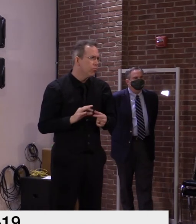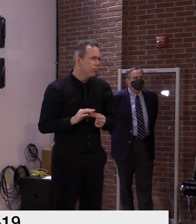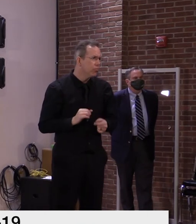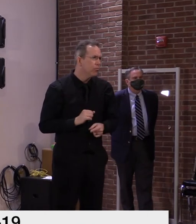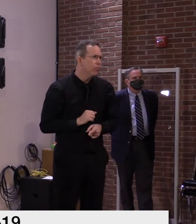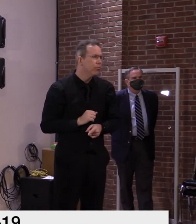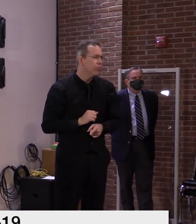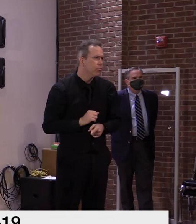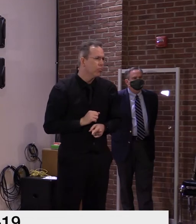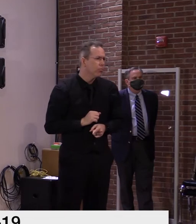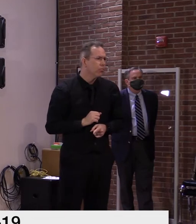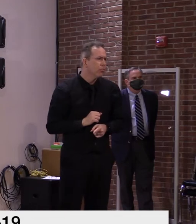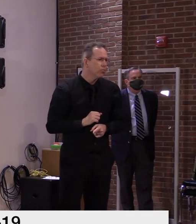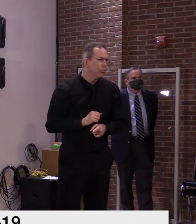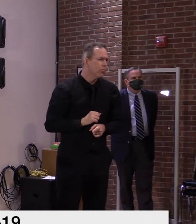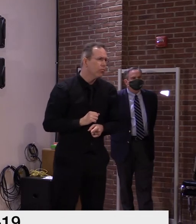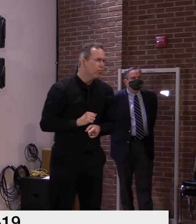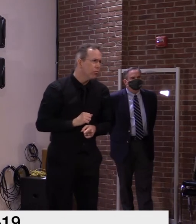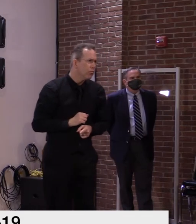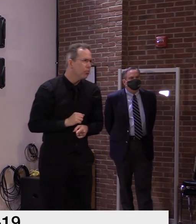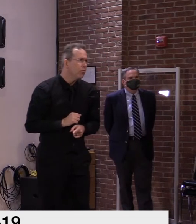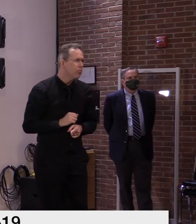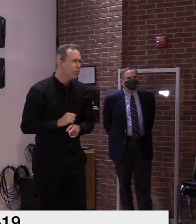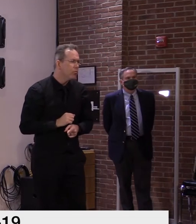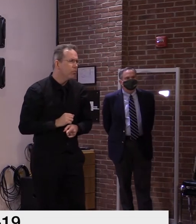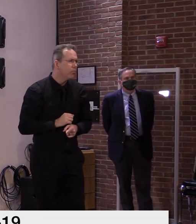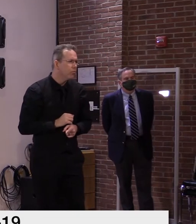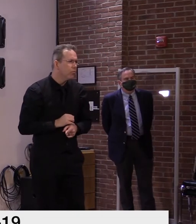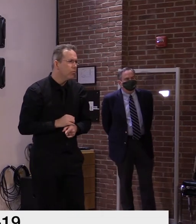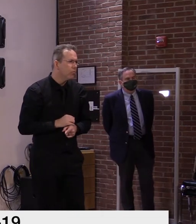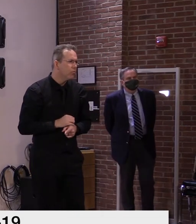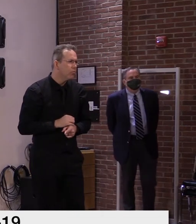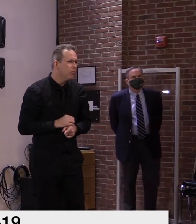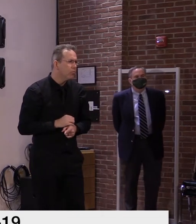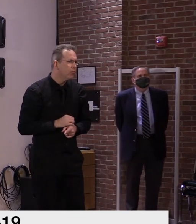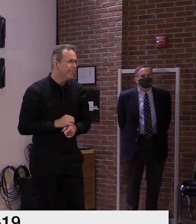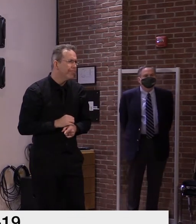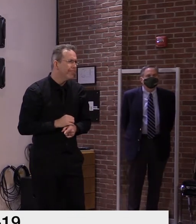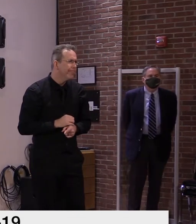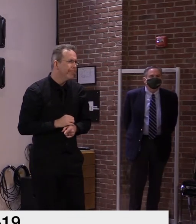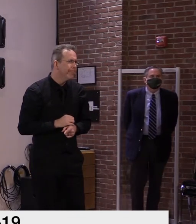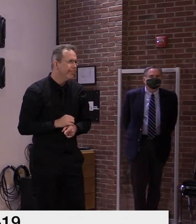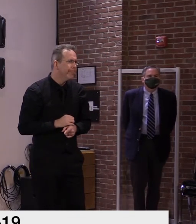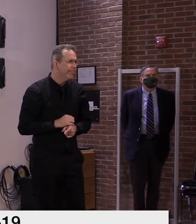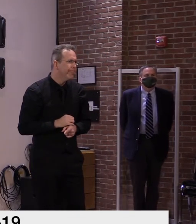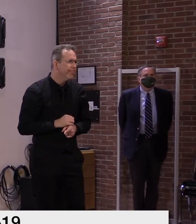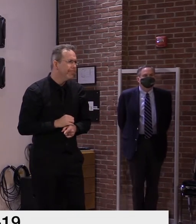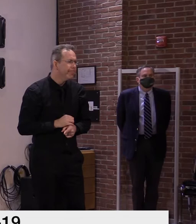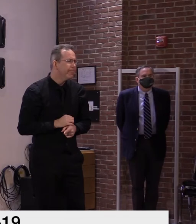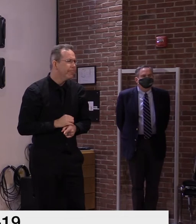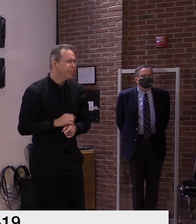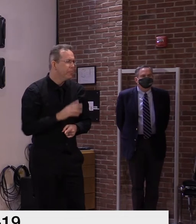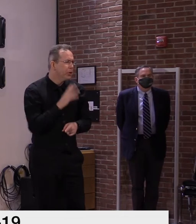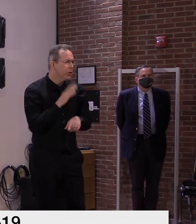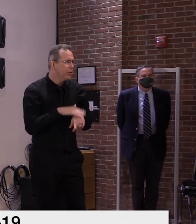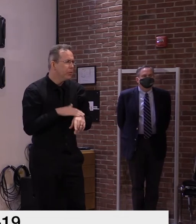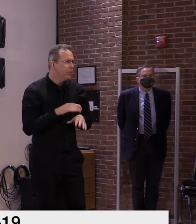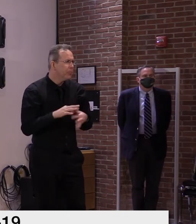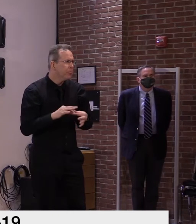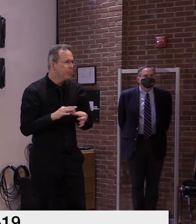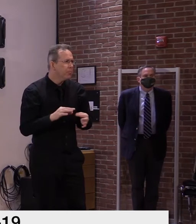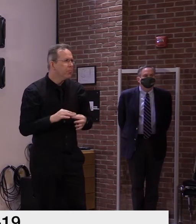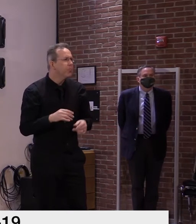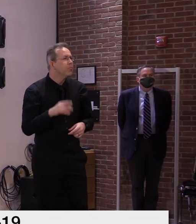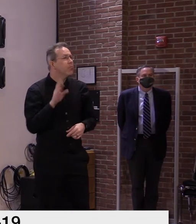downswing in cases and hospitalizations that has just recently leveled off, and in some places is starting to go back